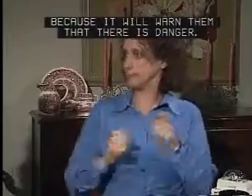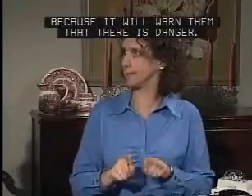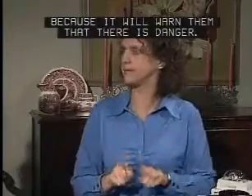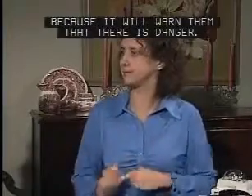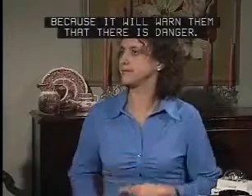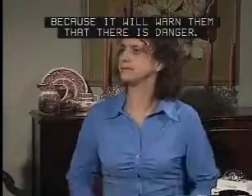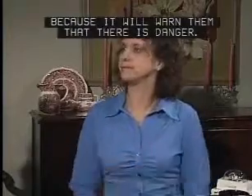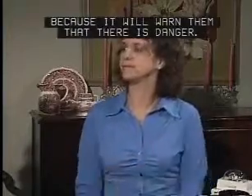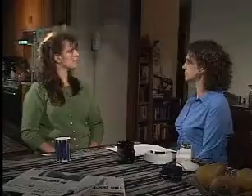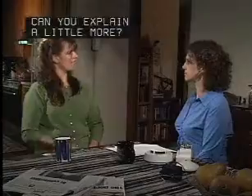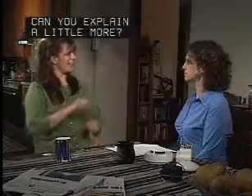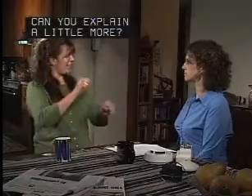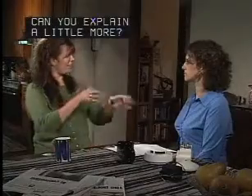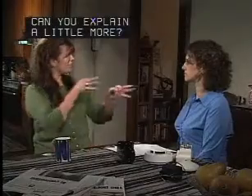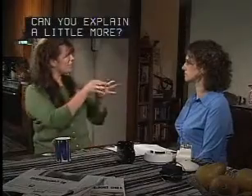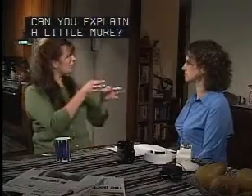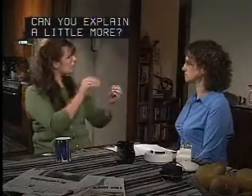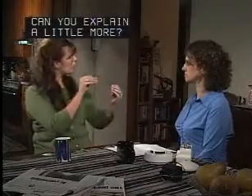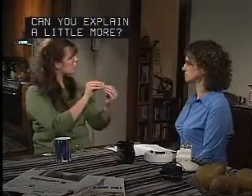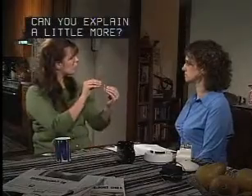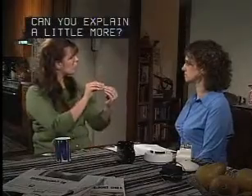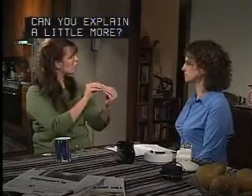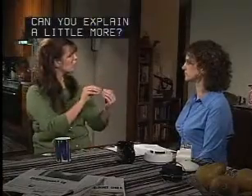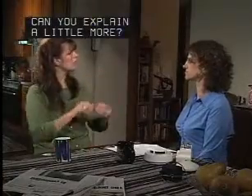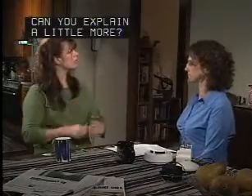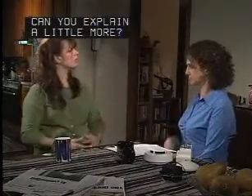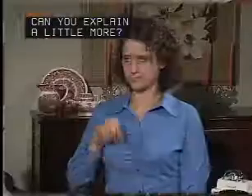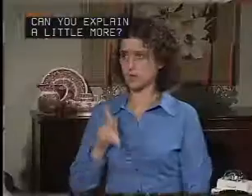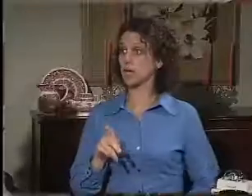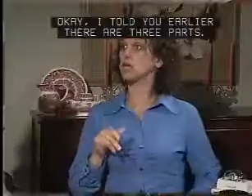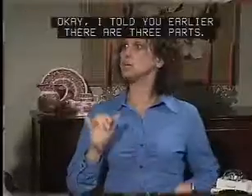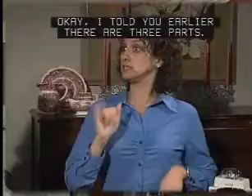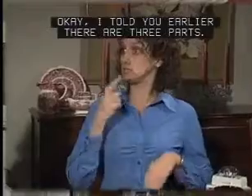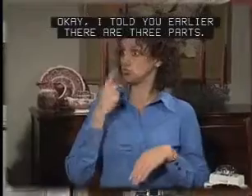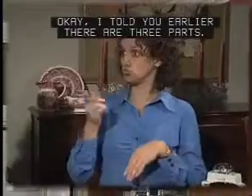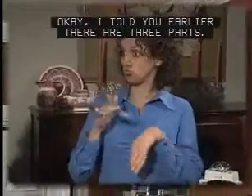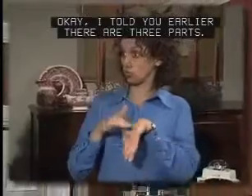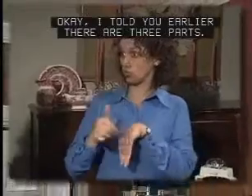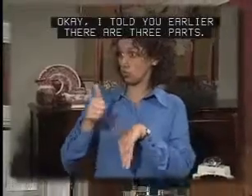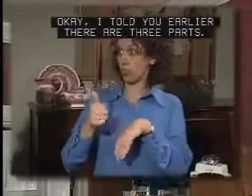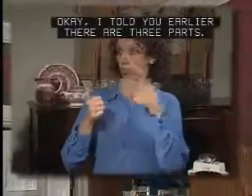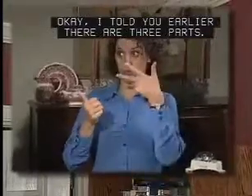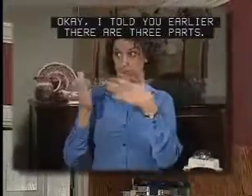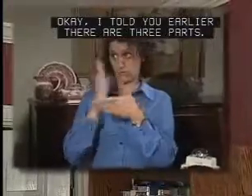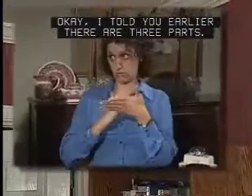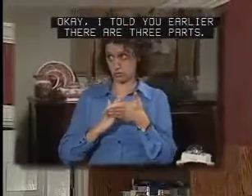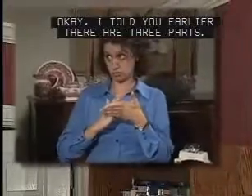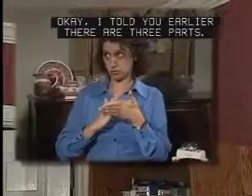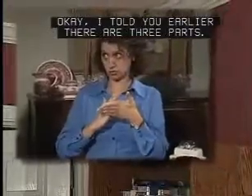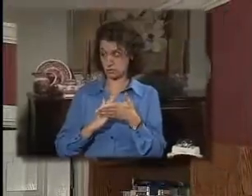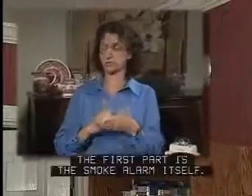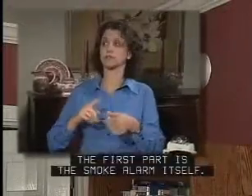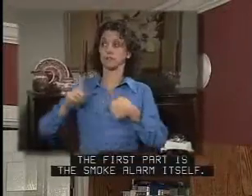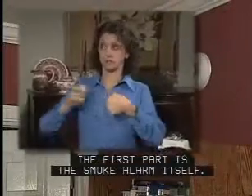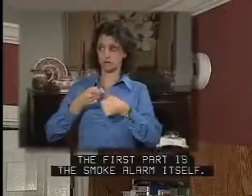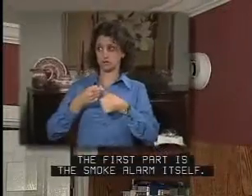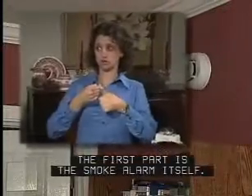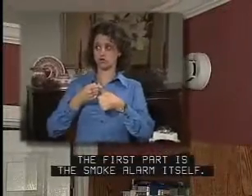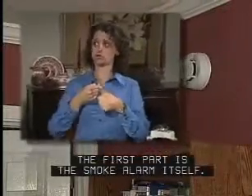danger. Can you explain a little more? Okay, I told you earlier there were 3 parts. The first